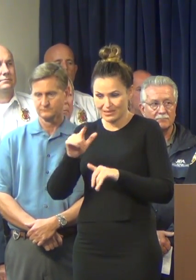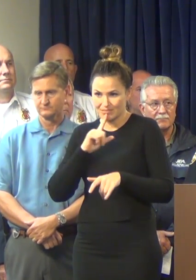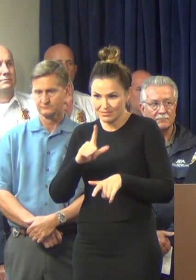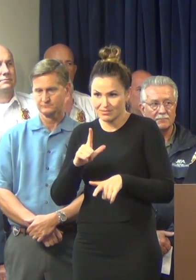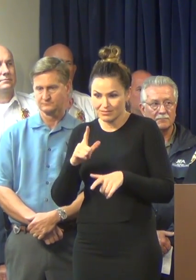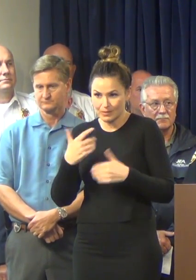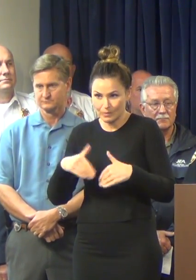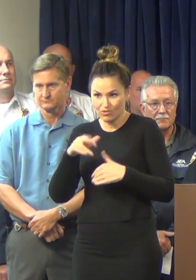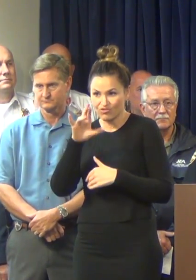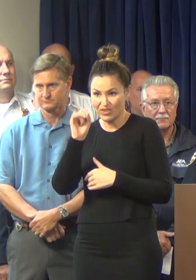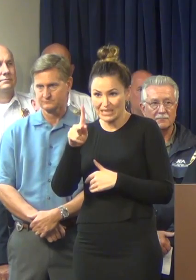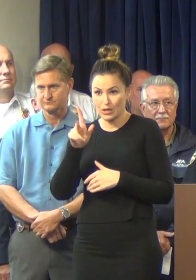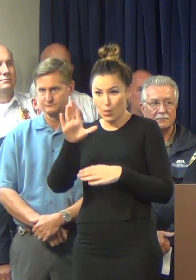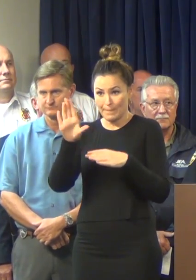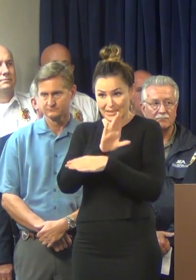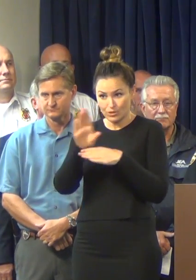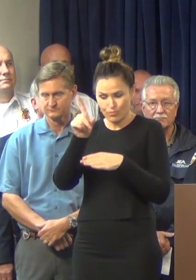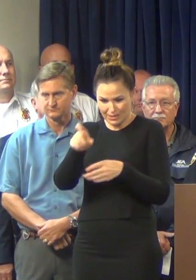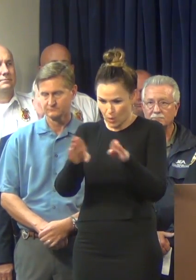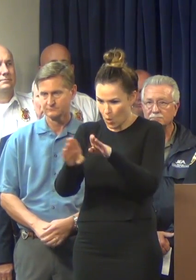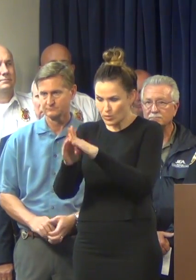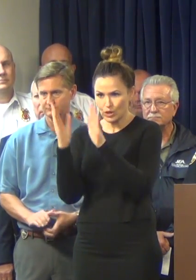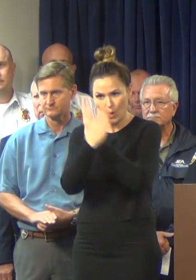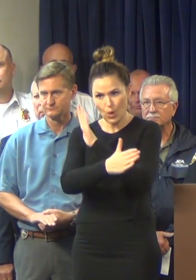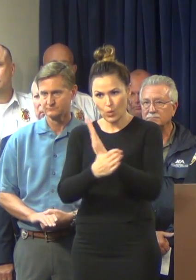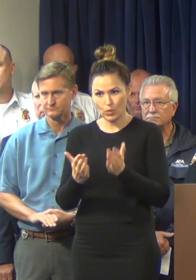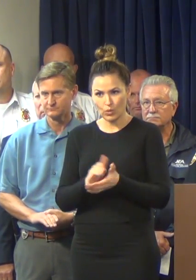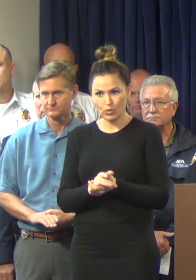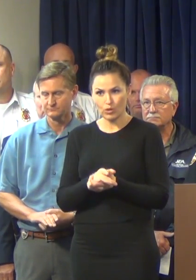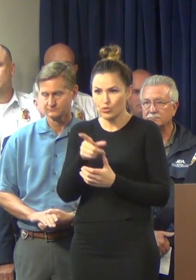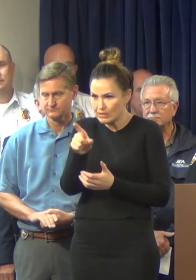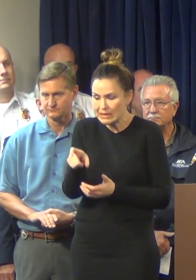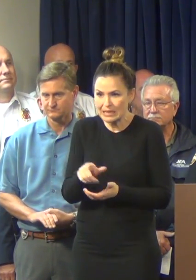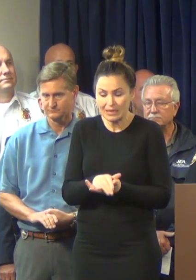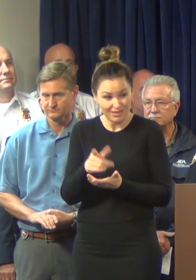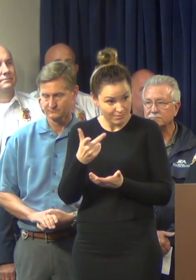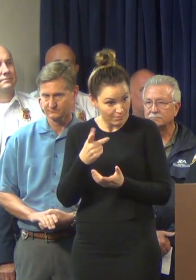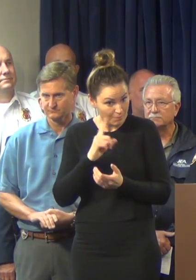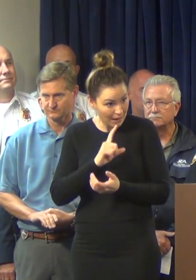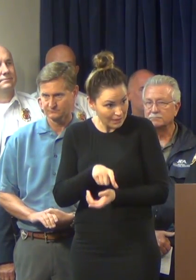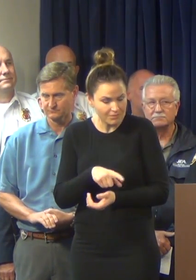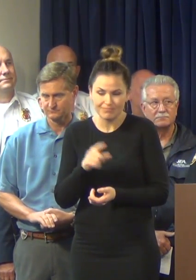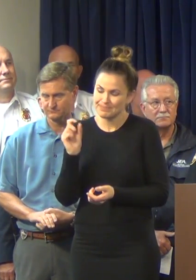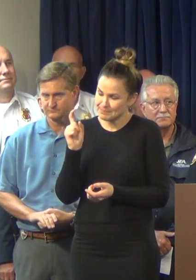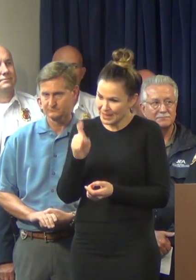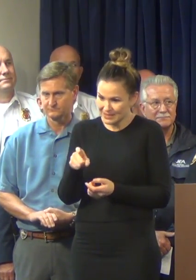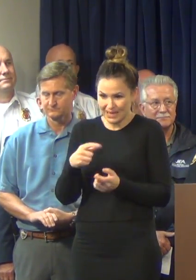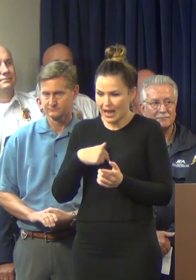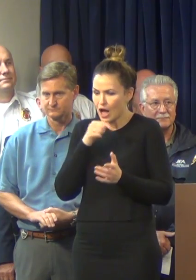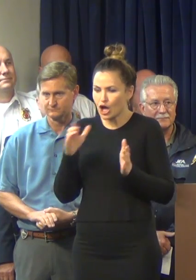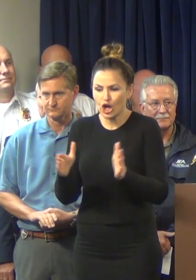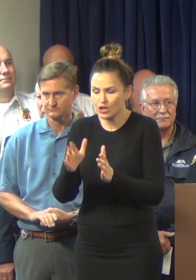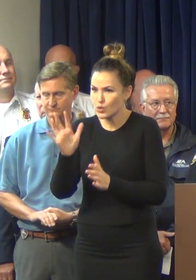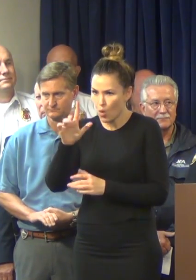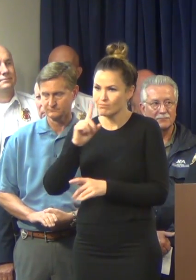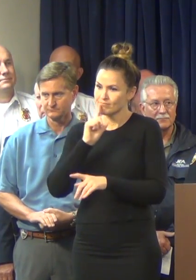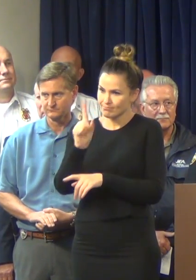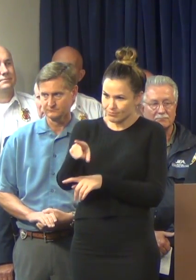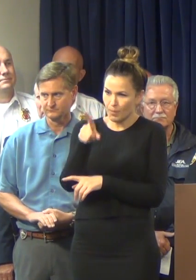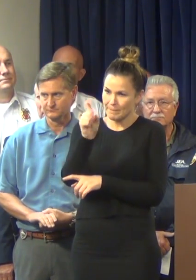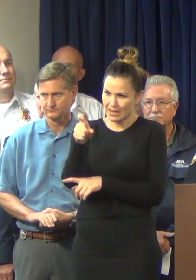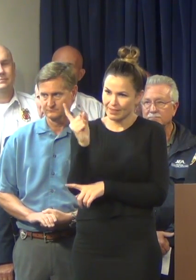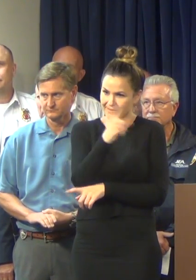close your business if you're there, and you need to go. It's just you need to go. It's not an encouragement. It's a direct statement. You